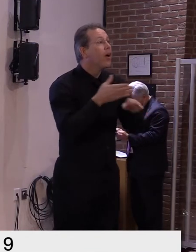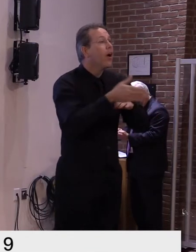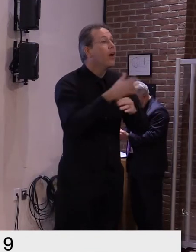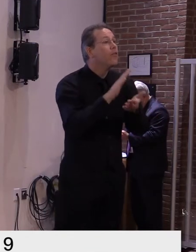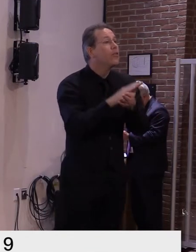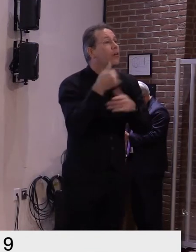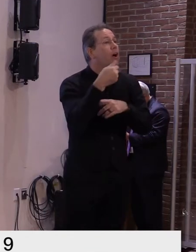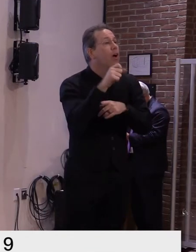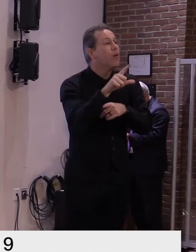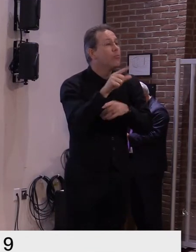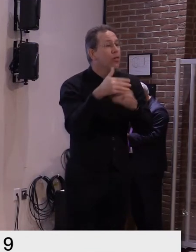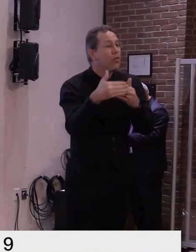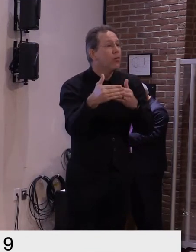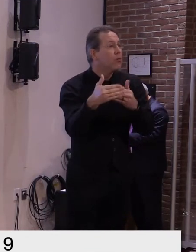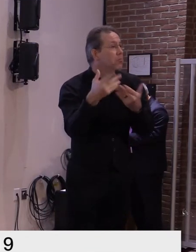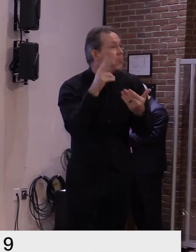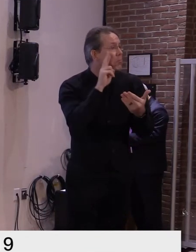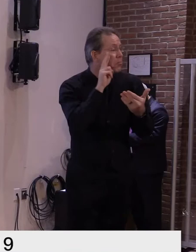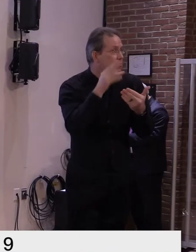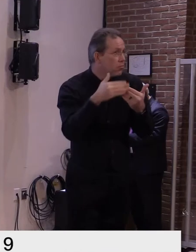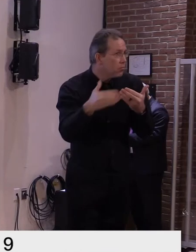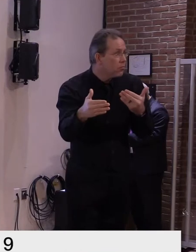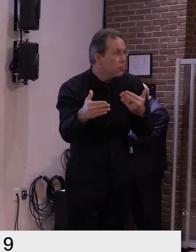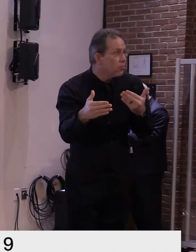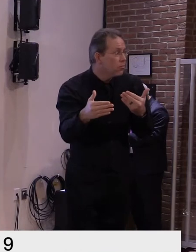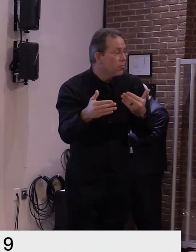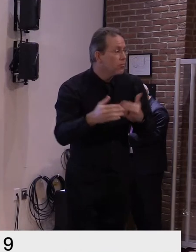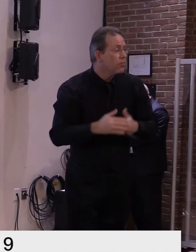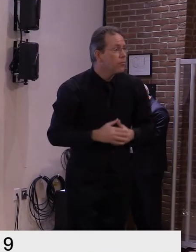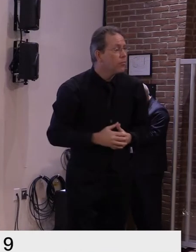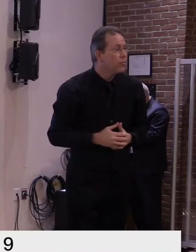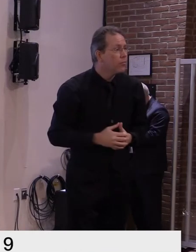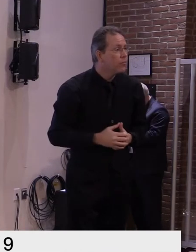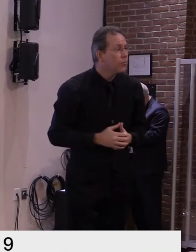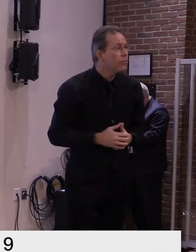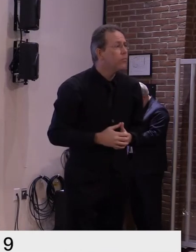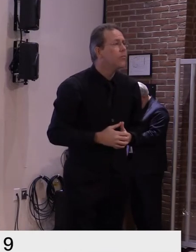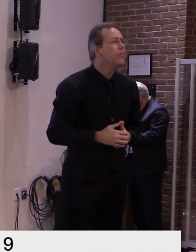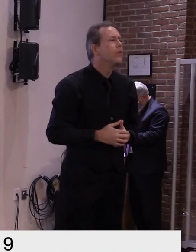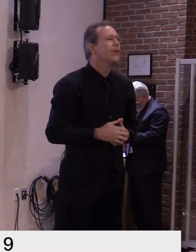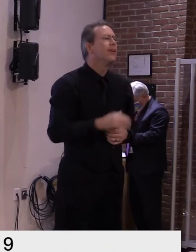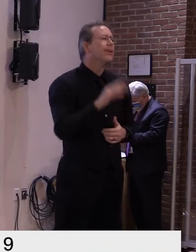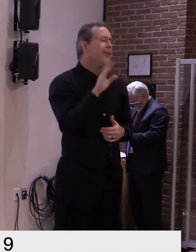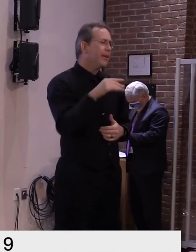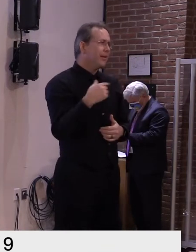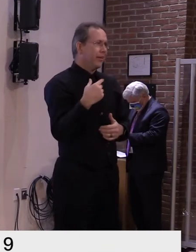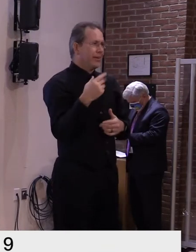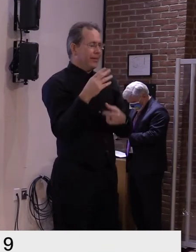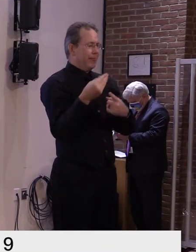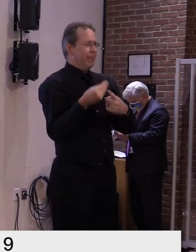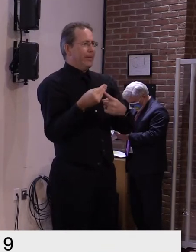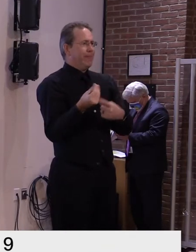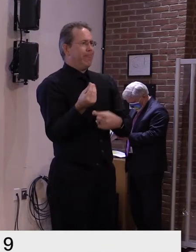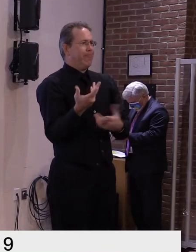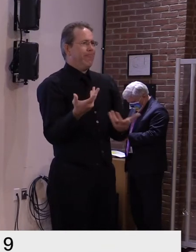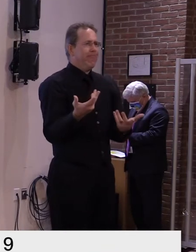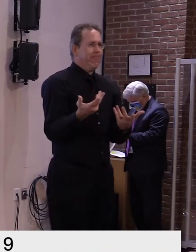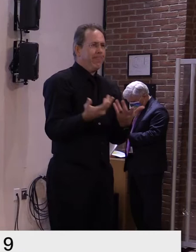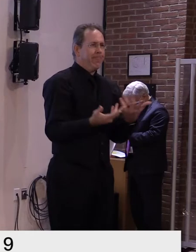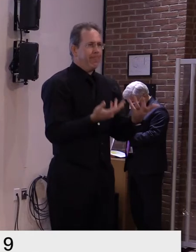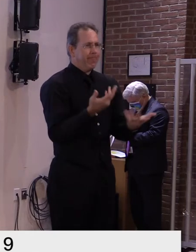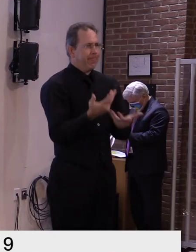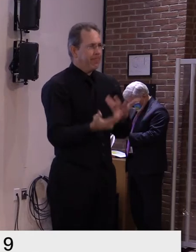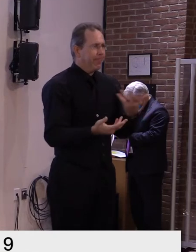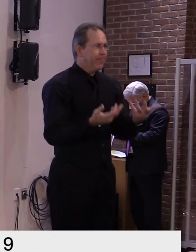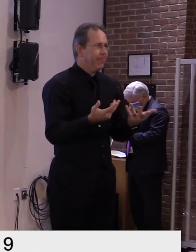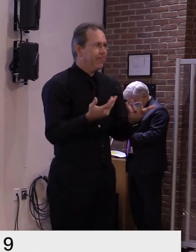of this recovery work will be the dollars necessary to do the work. So I want to talk briefly, give you an update on what we understand from the recent package,